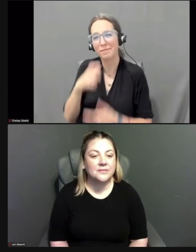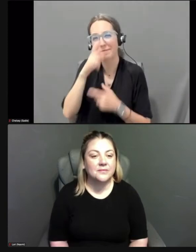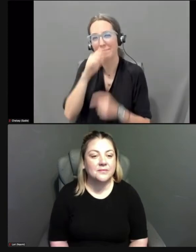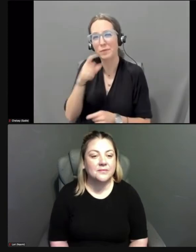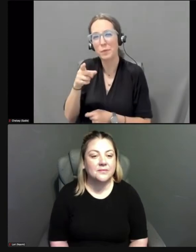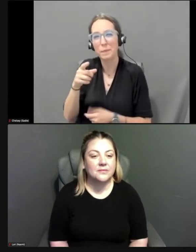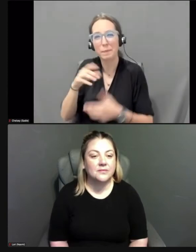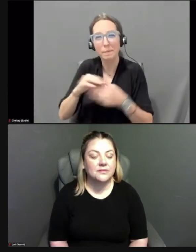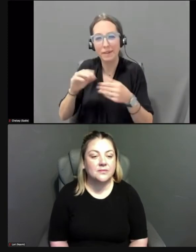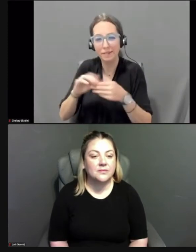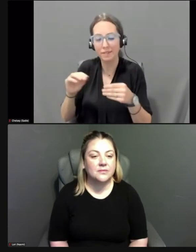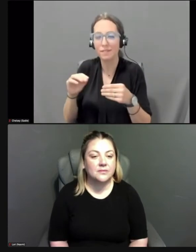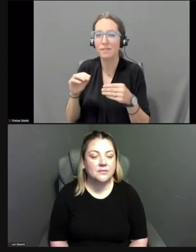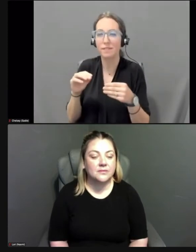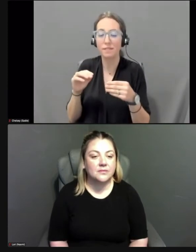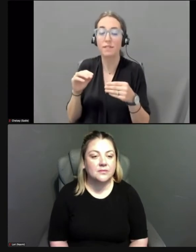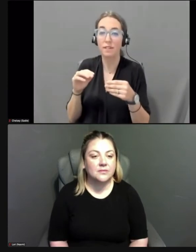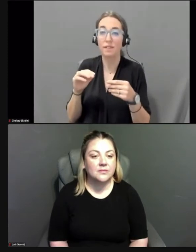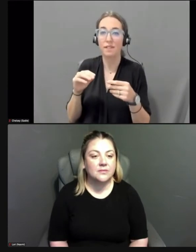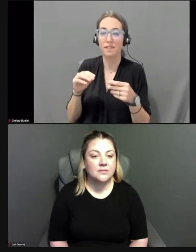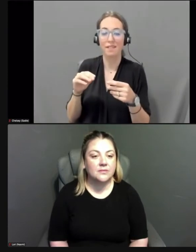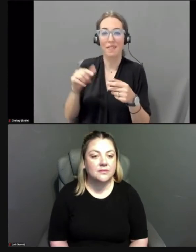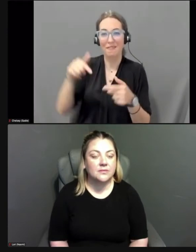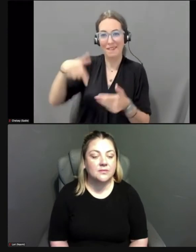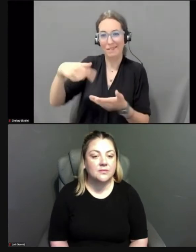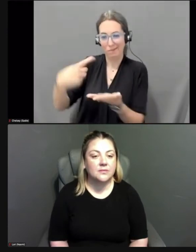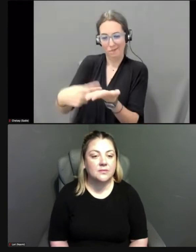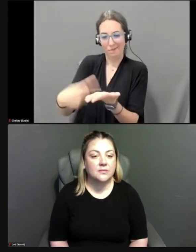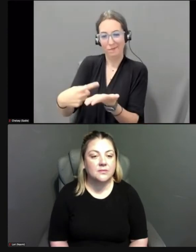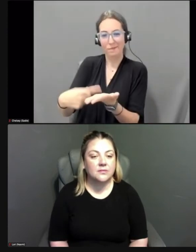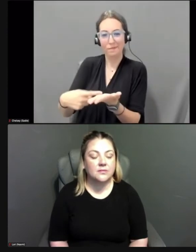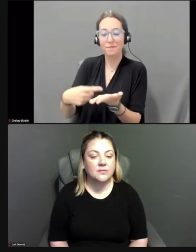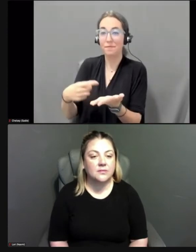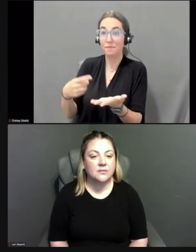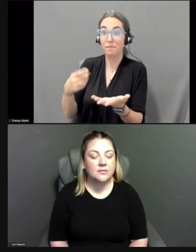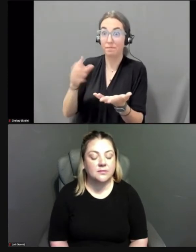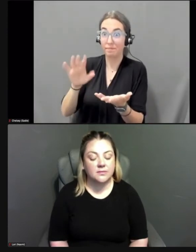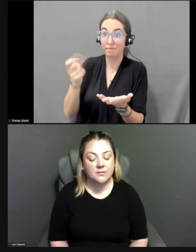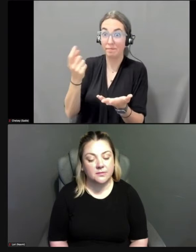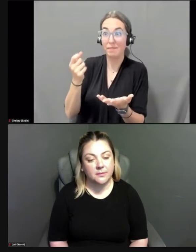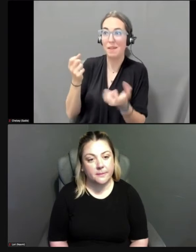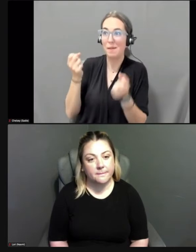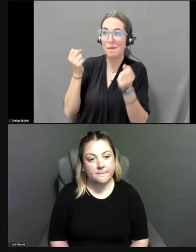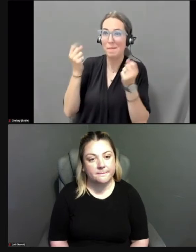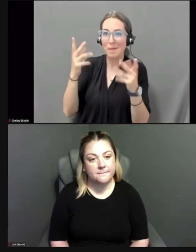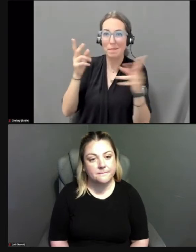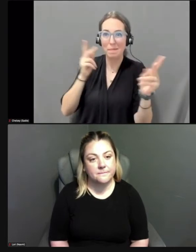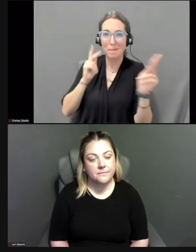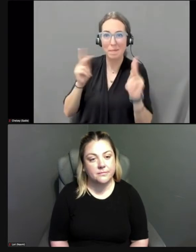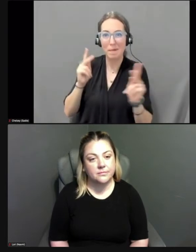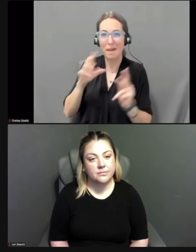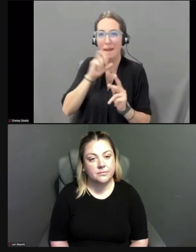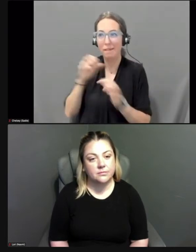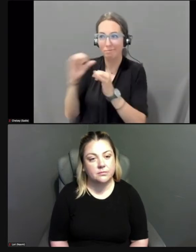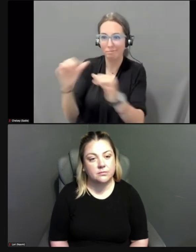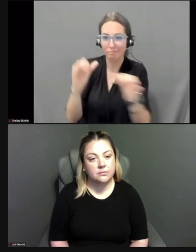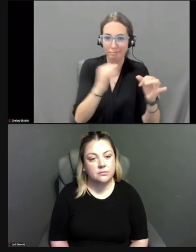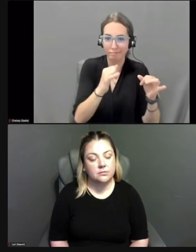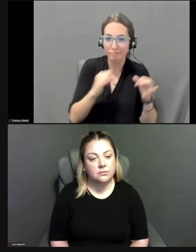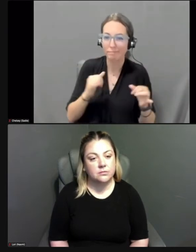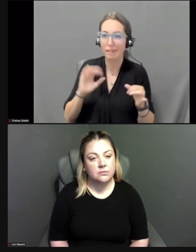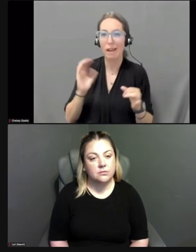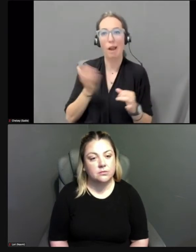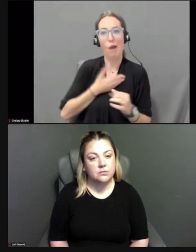conversation with a lot of other people close to our age, people who were in the millennial generation that we've grown